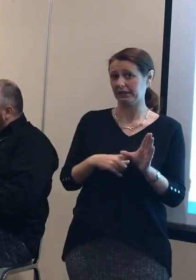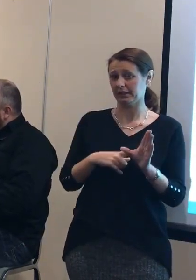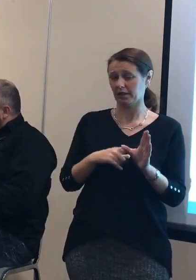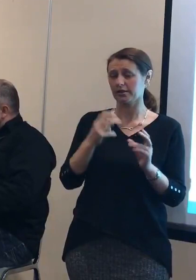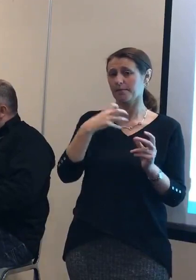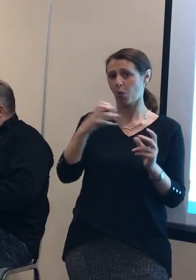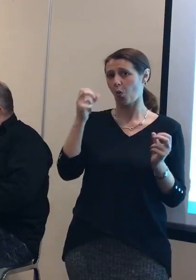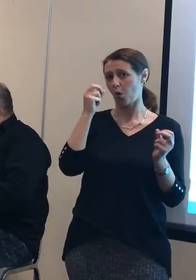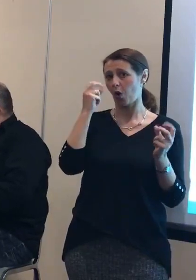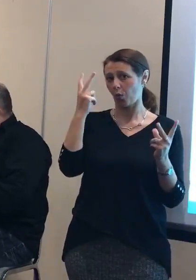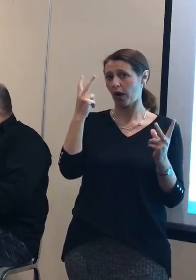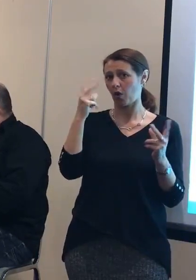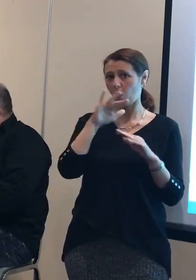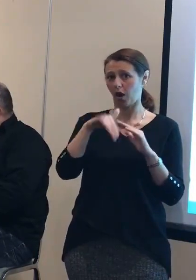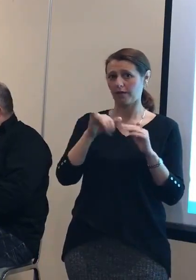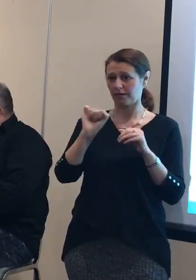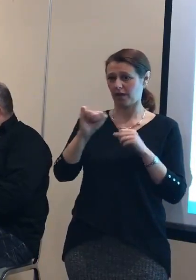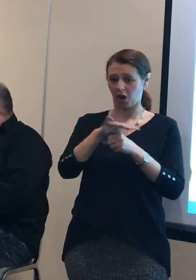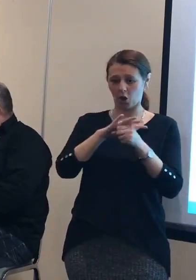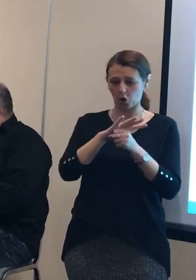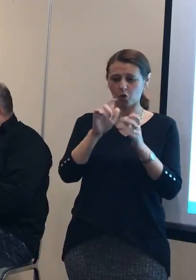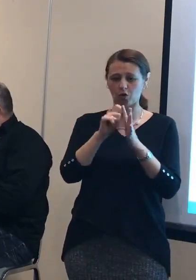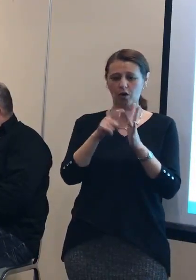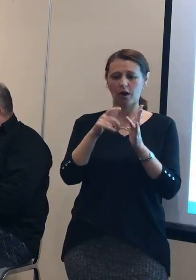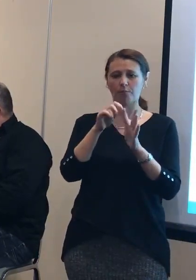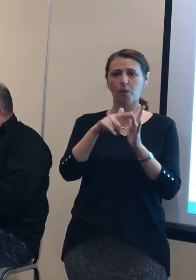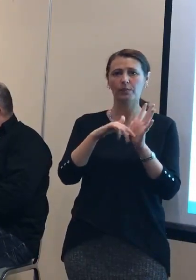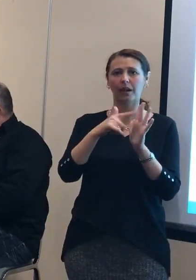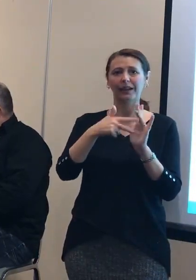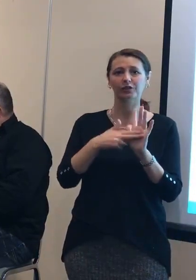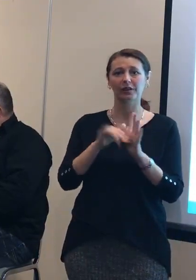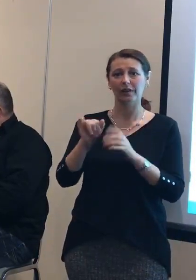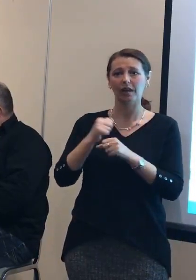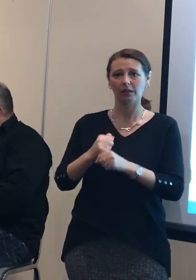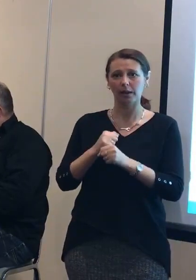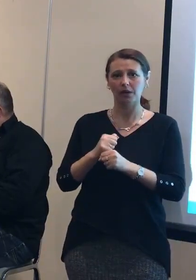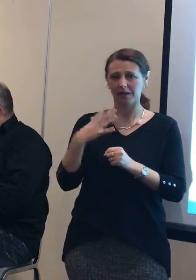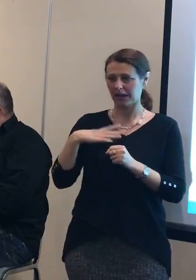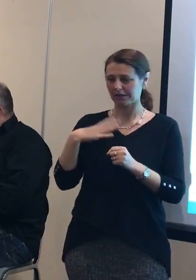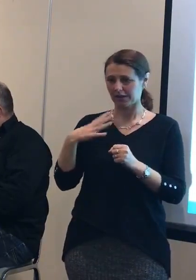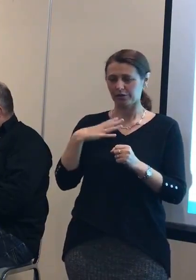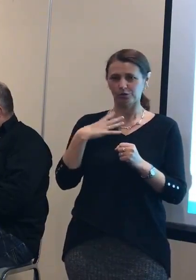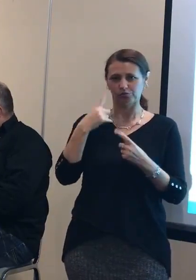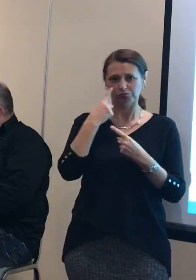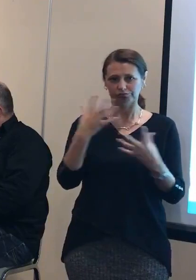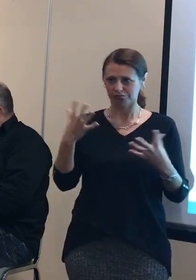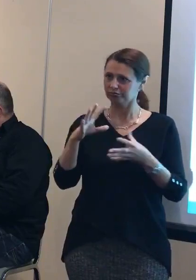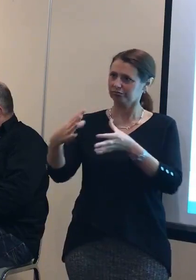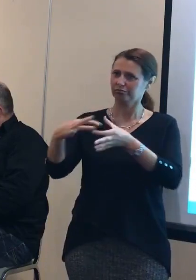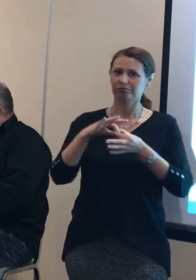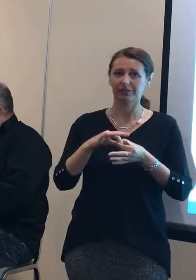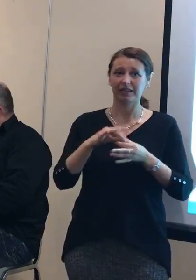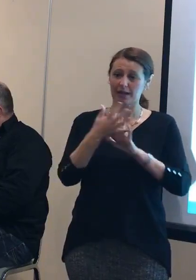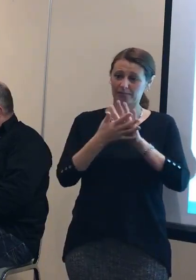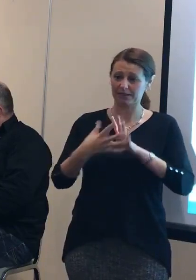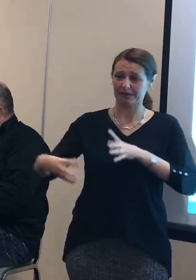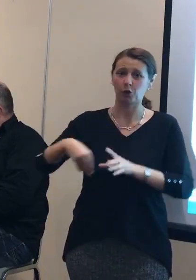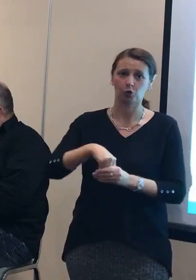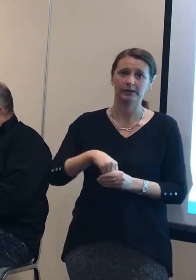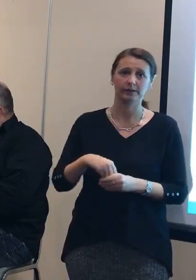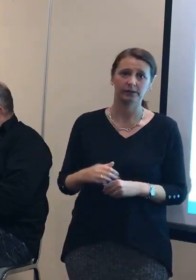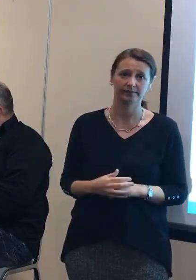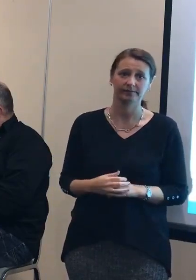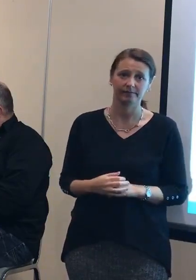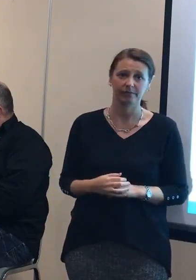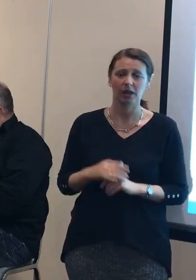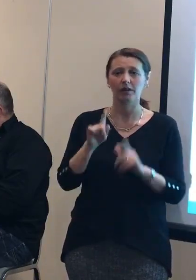aware of their local population and their need to reflect that local population, which means being inclusive.